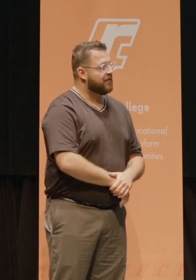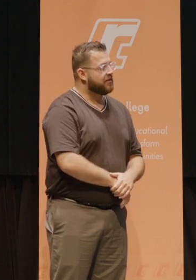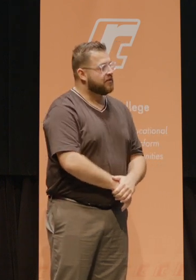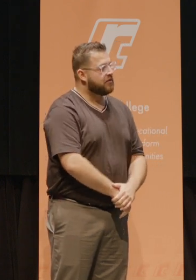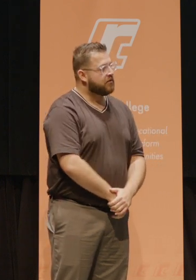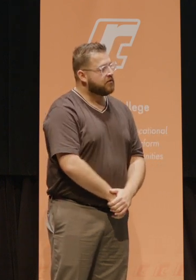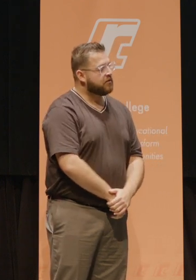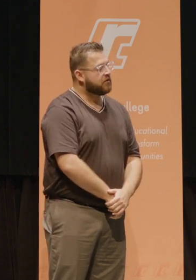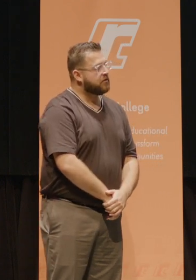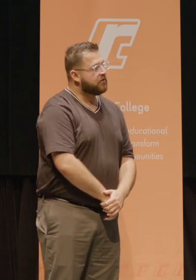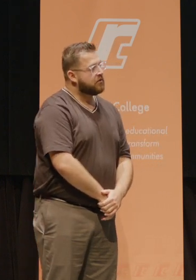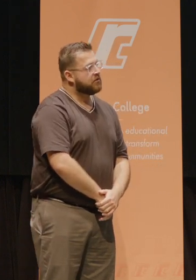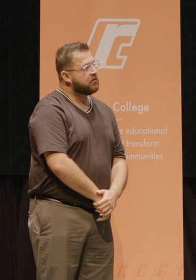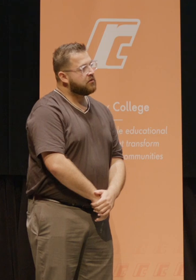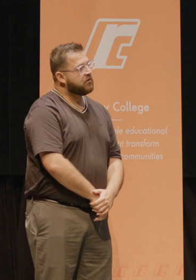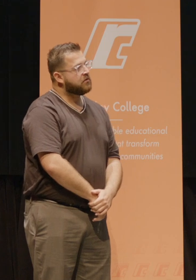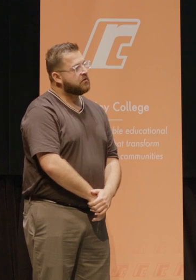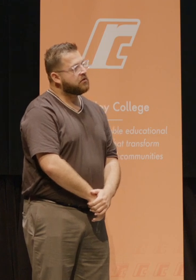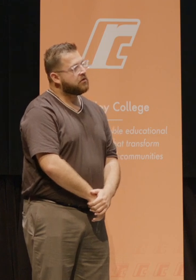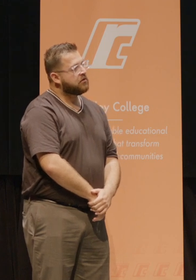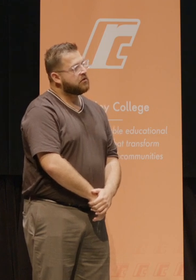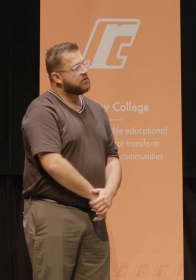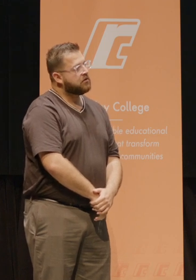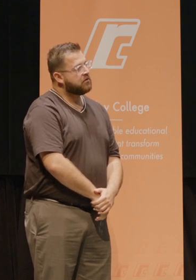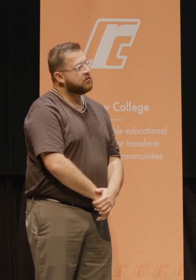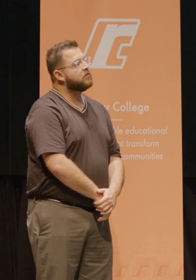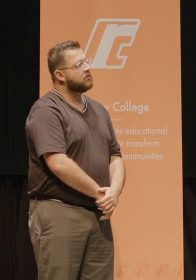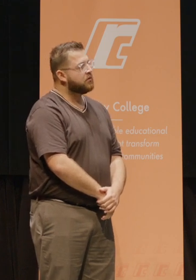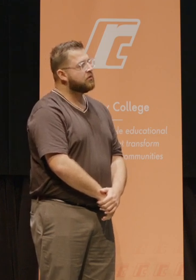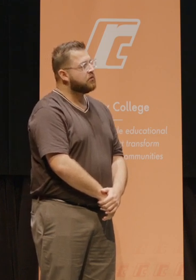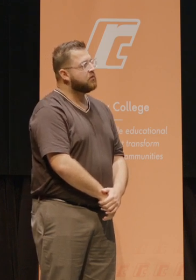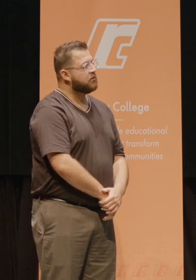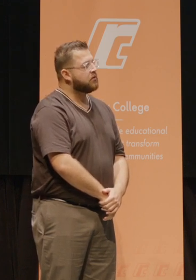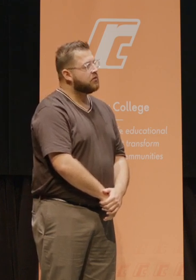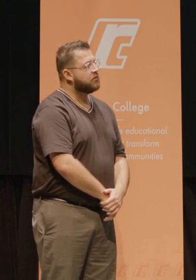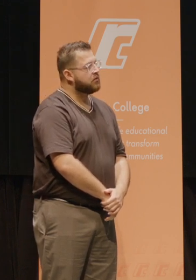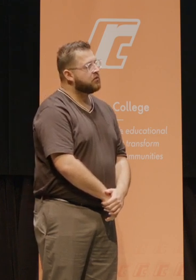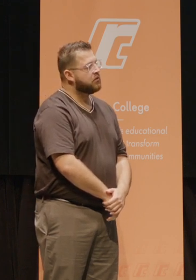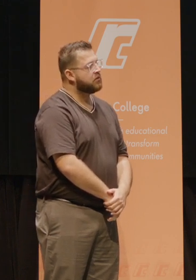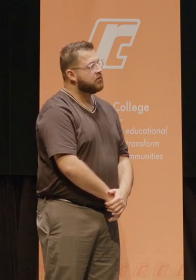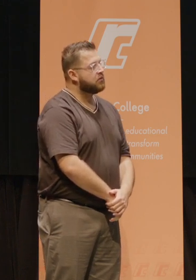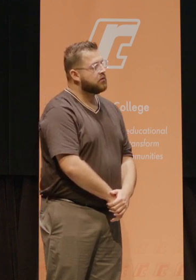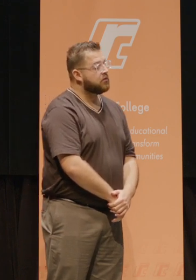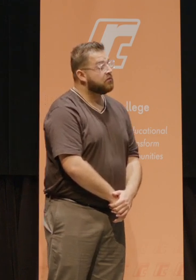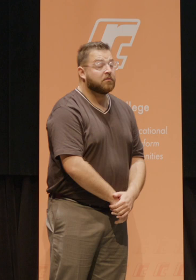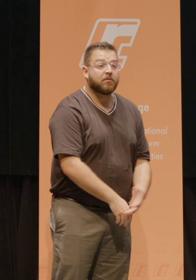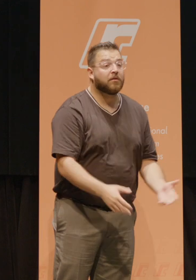you talked a little bit about creating an ecosystem. Can you give us some tips on how to do that? Like, what are some basic things we can do